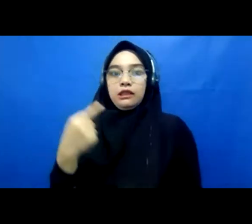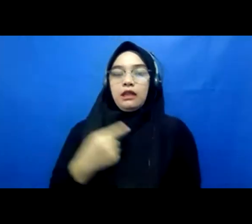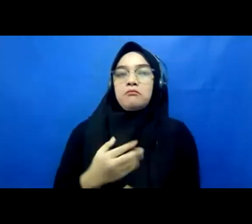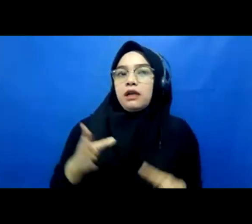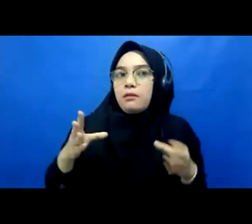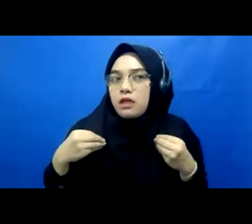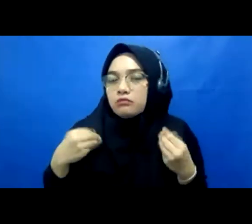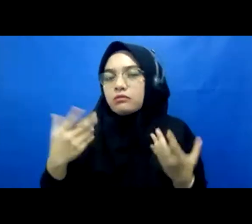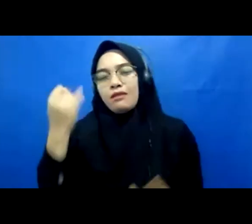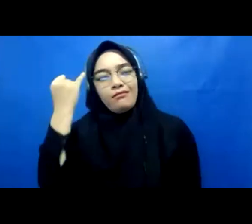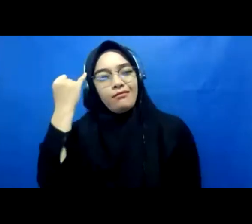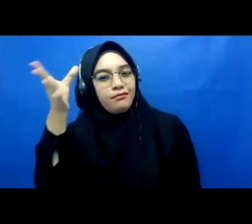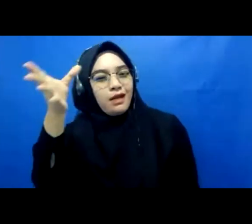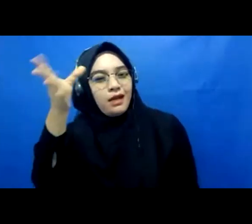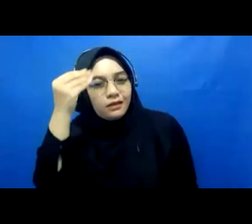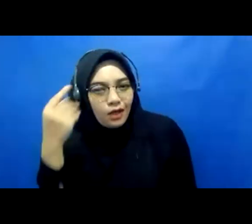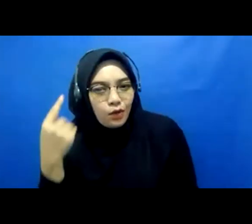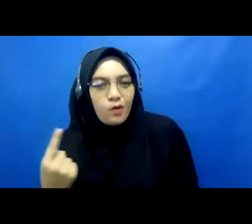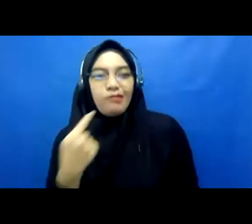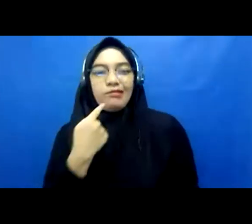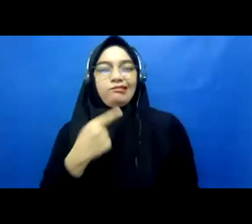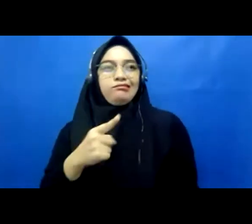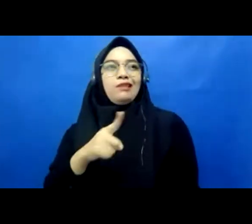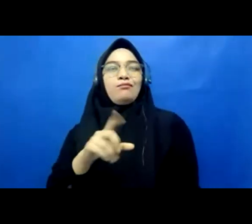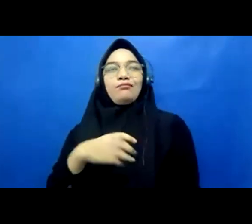about, self-confidence is very important, because